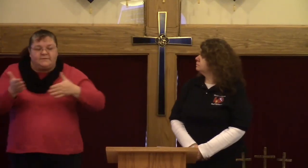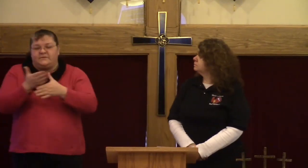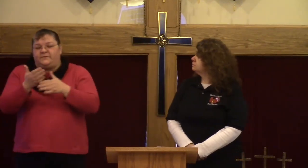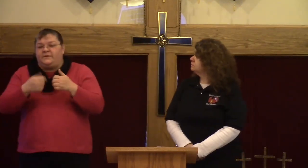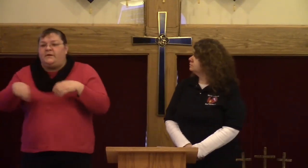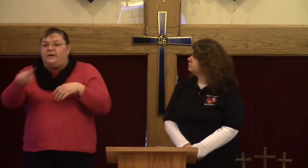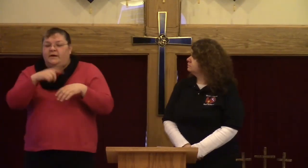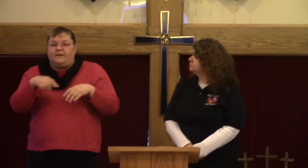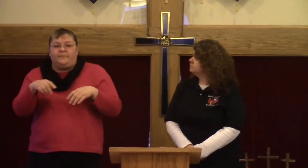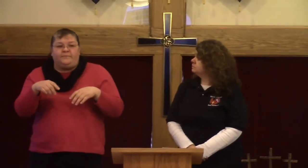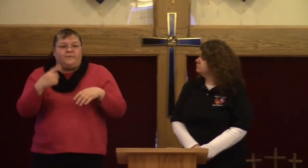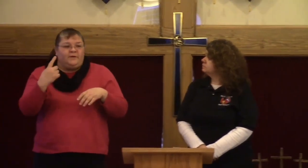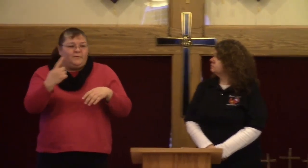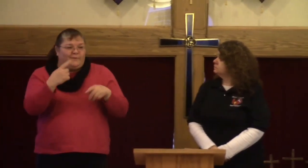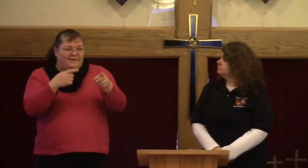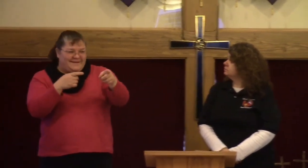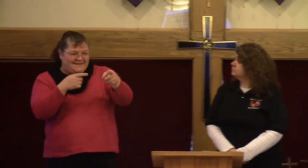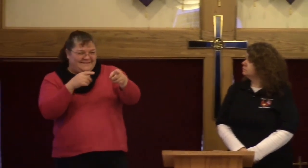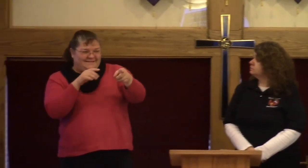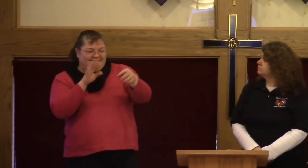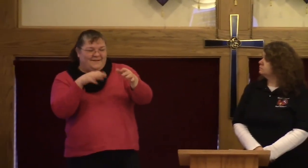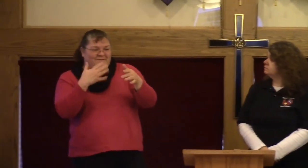There are a few things. One,